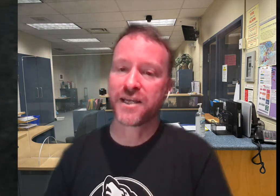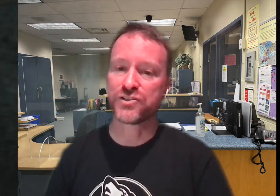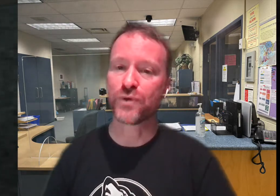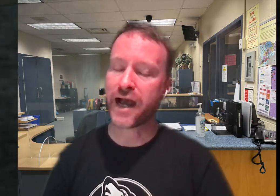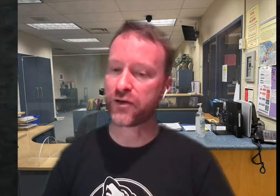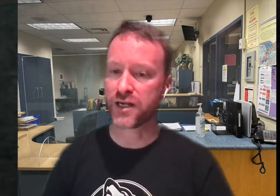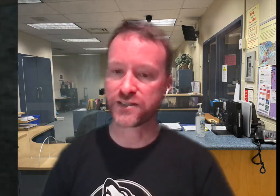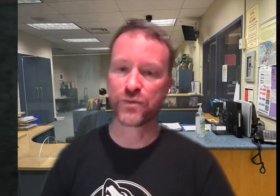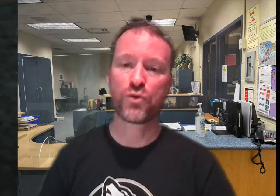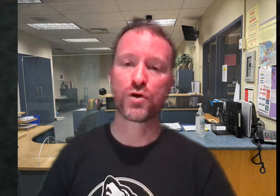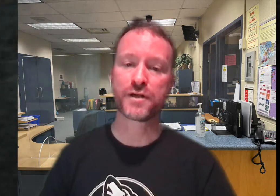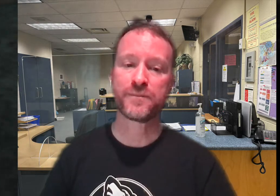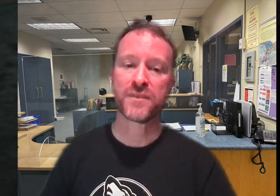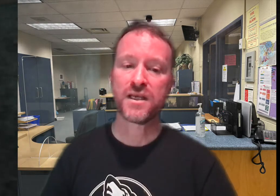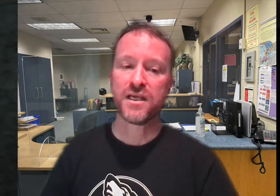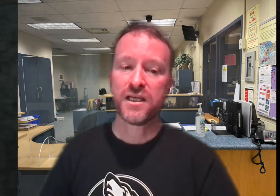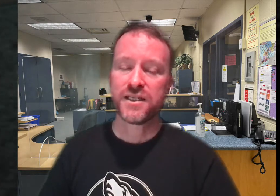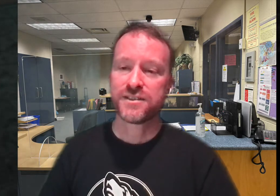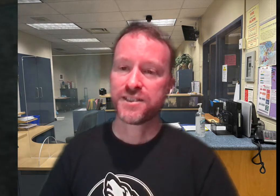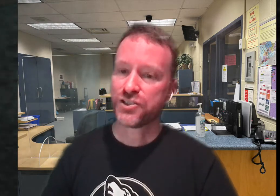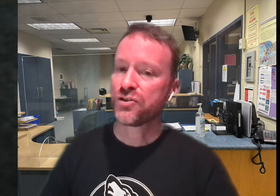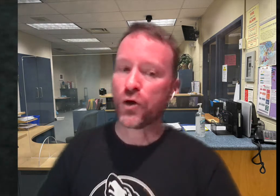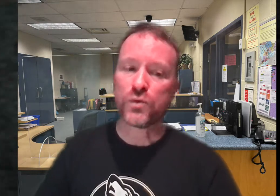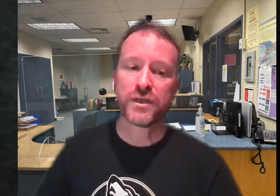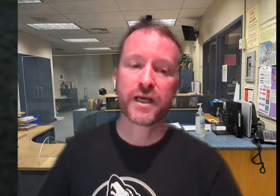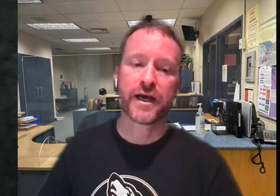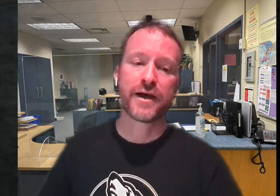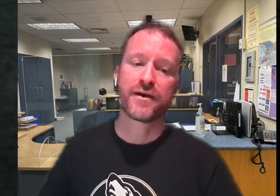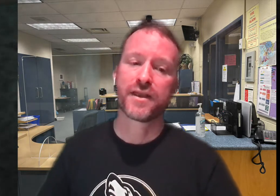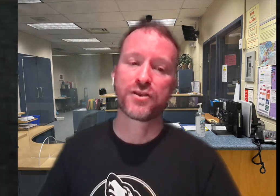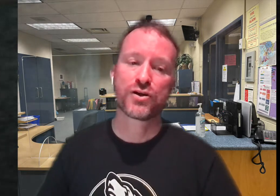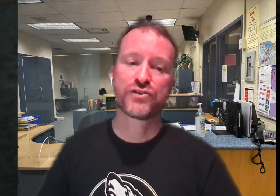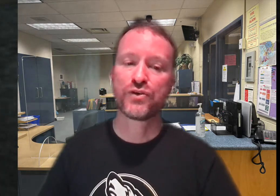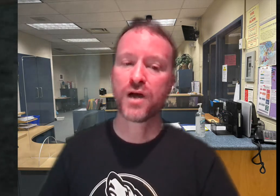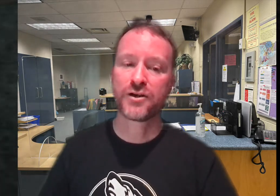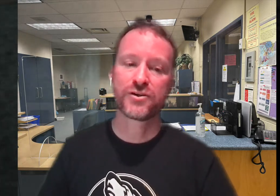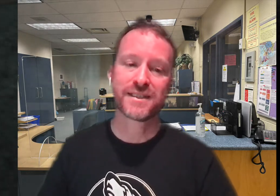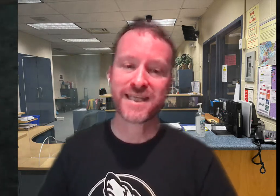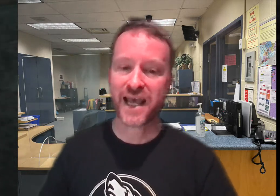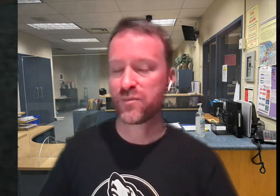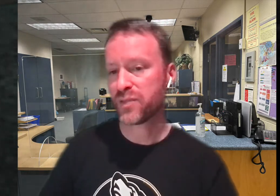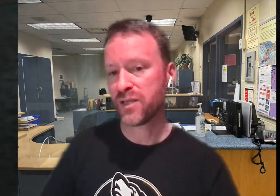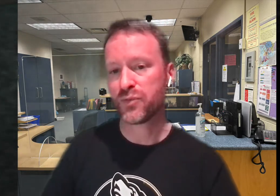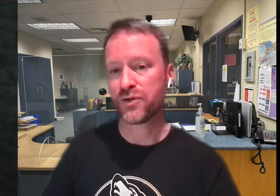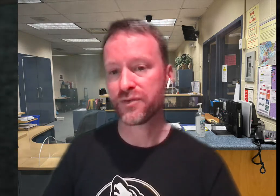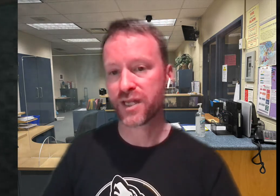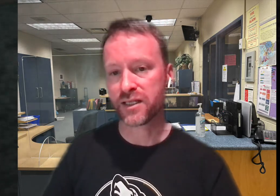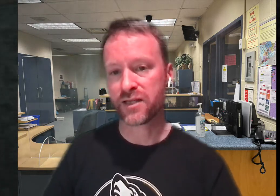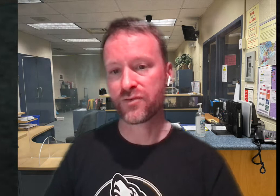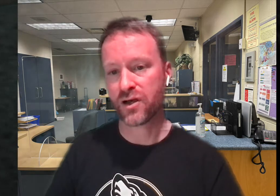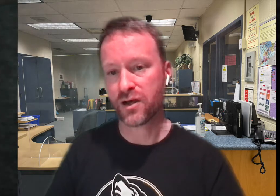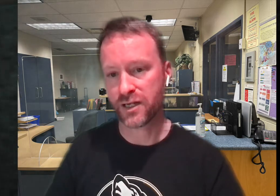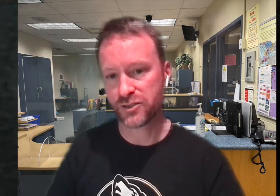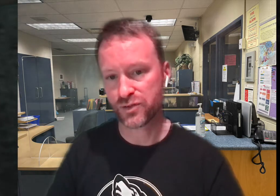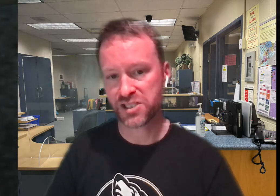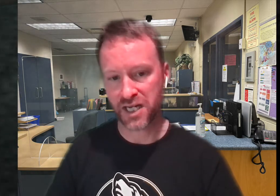do? How can I support? Did you know that there are 210 people that live on Georgina